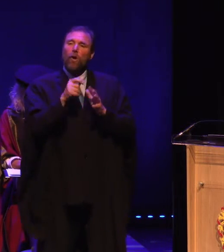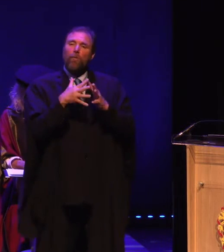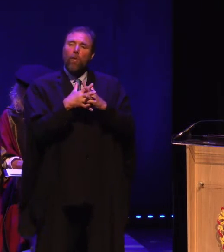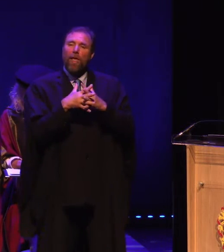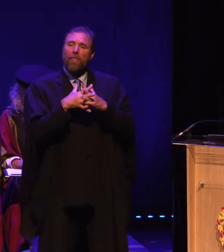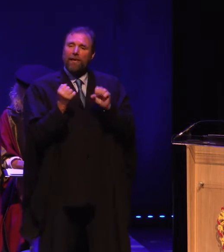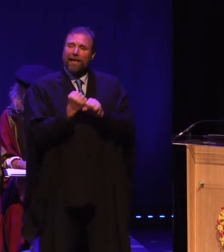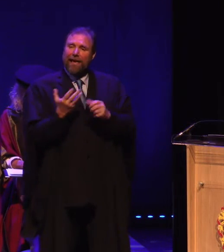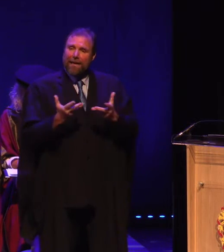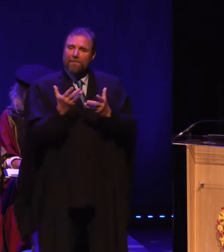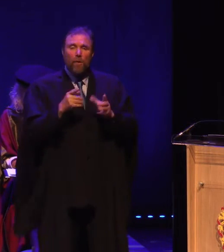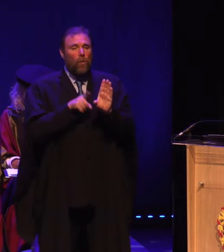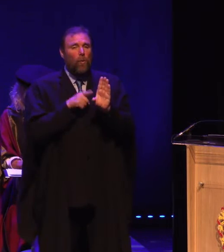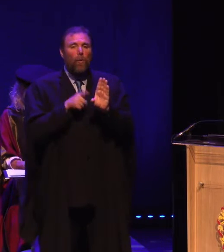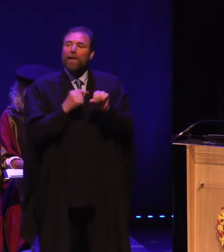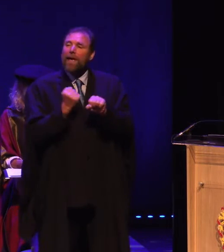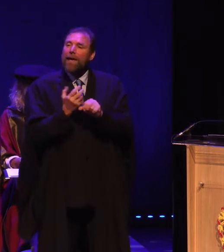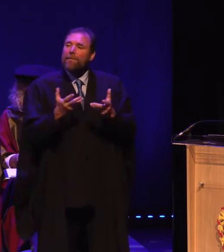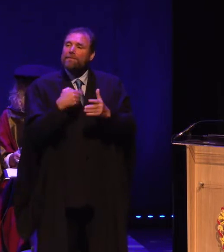Trinidad and Tobago.